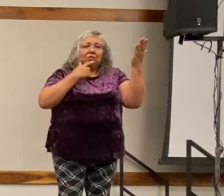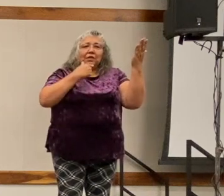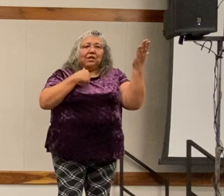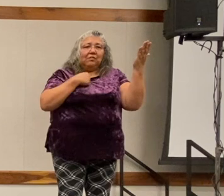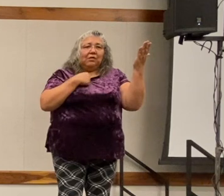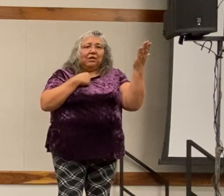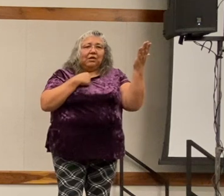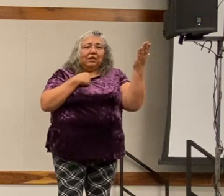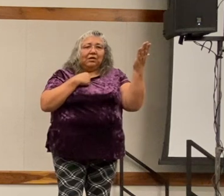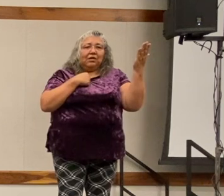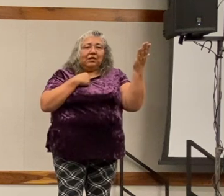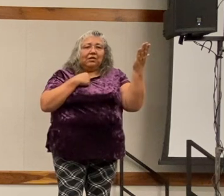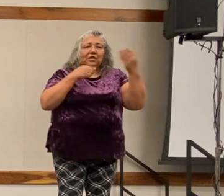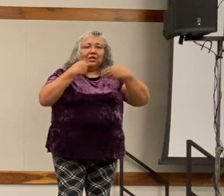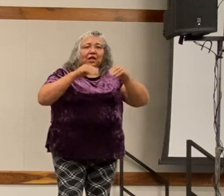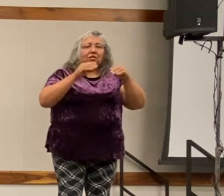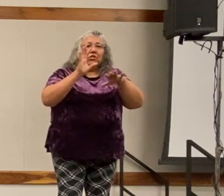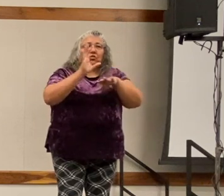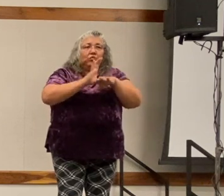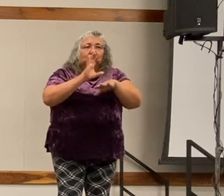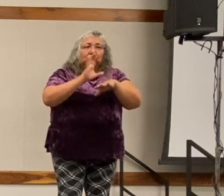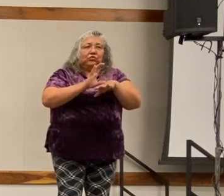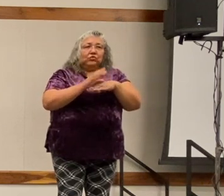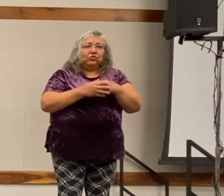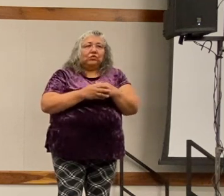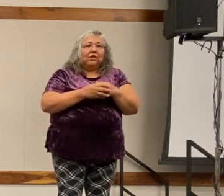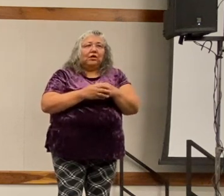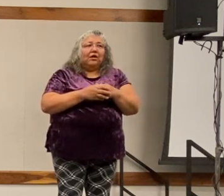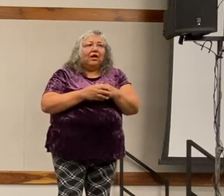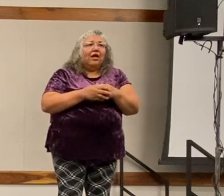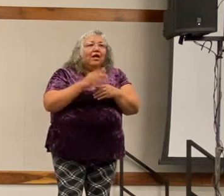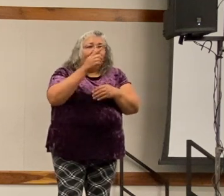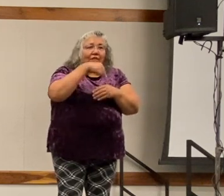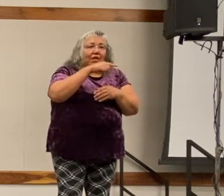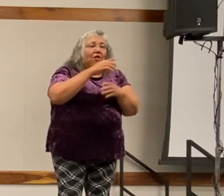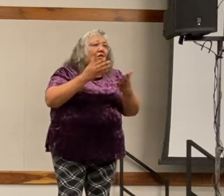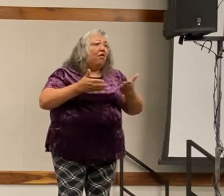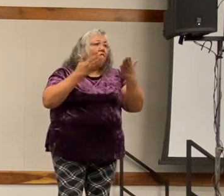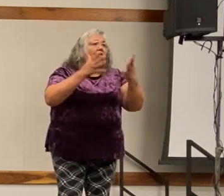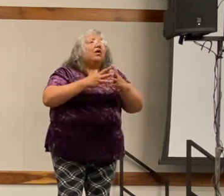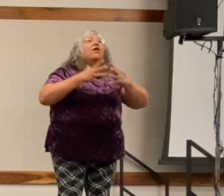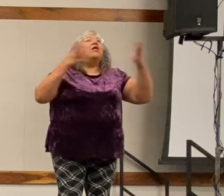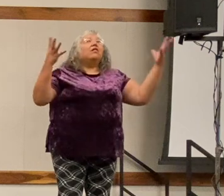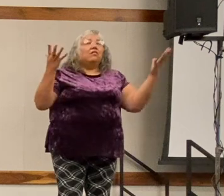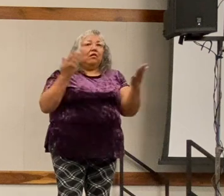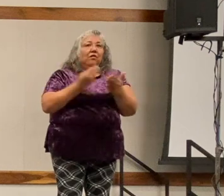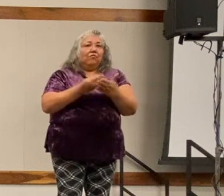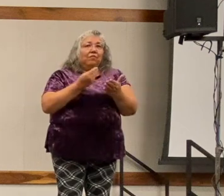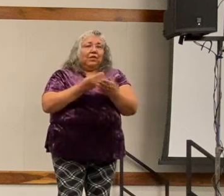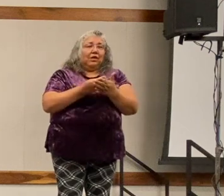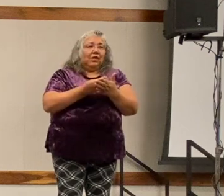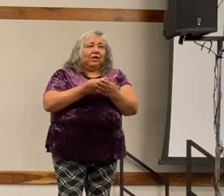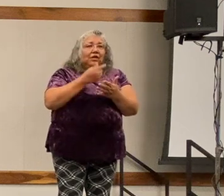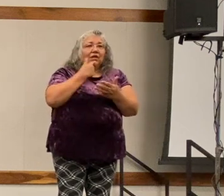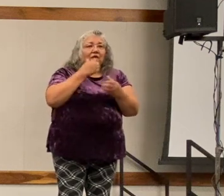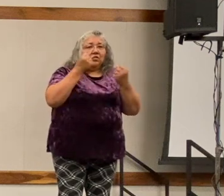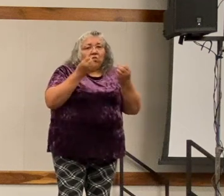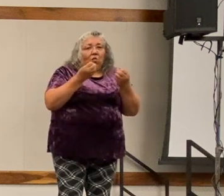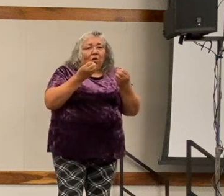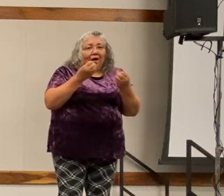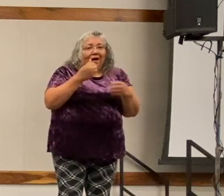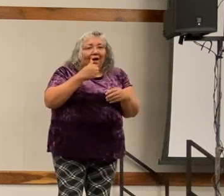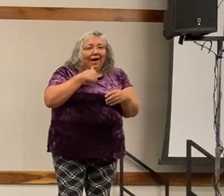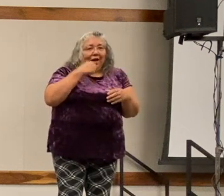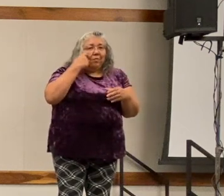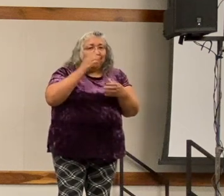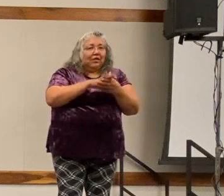me to sell it to a church. And they are offering him a great amount of money. And he says, so